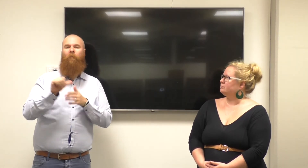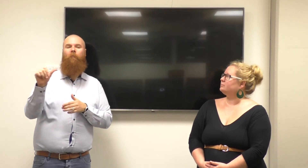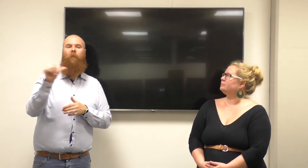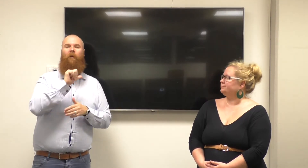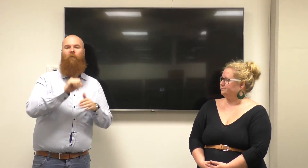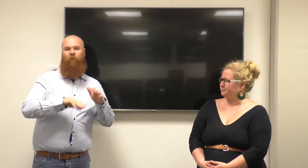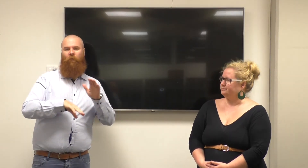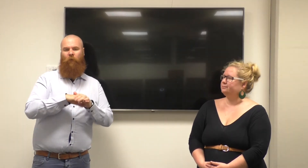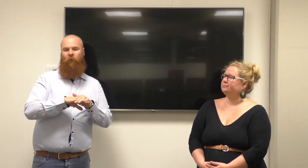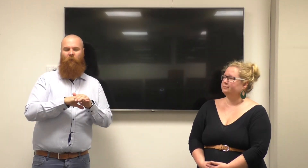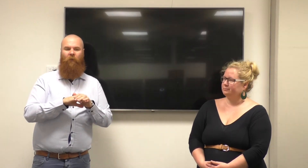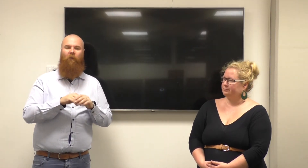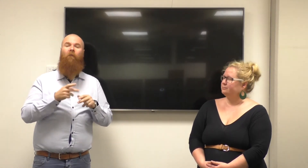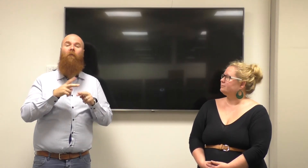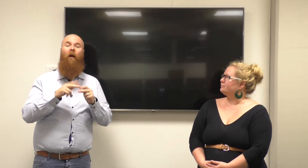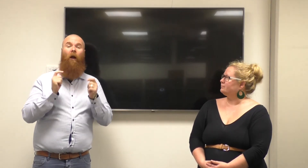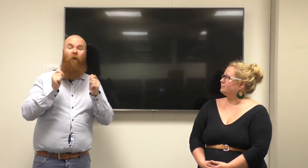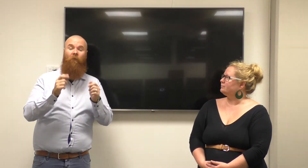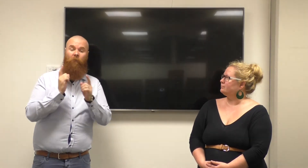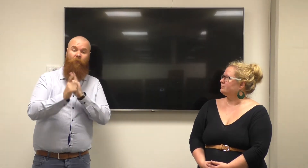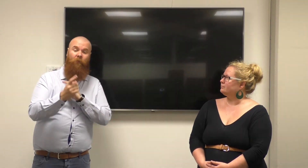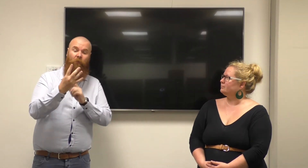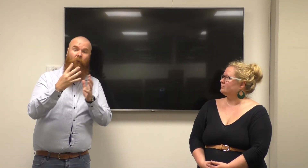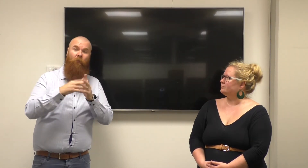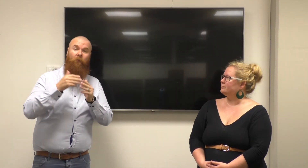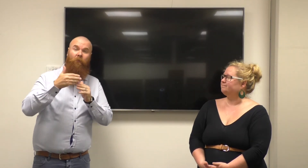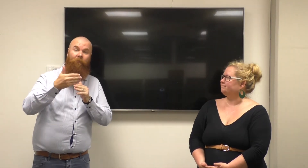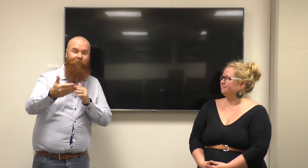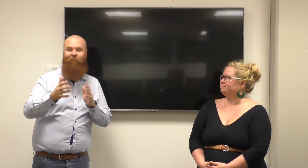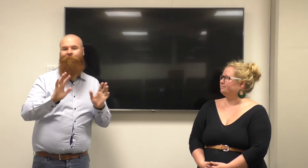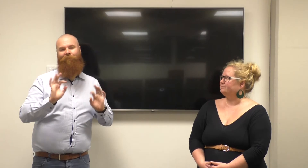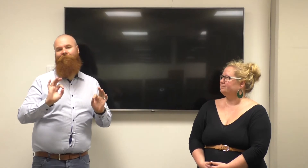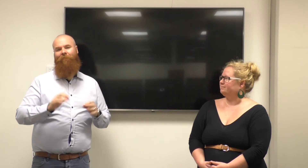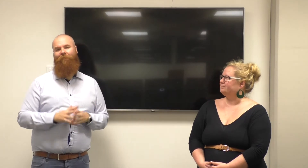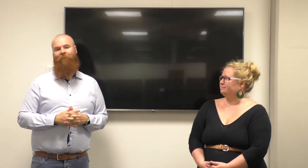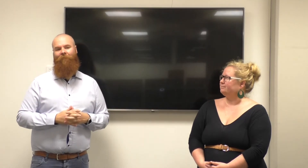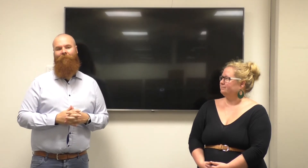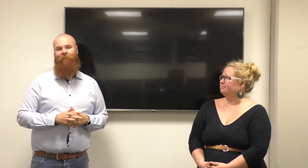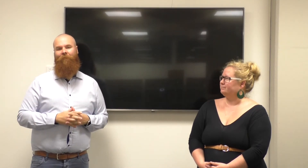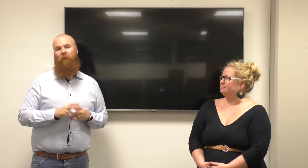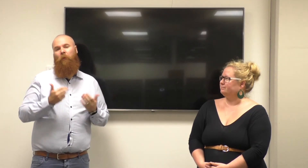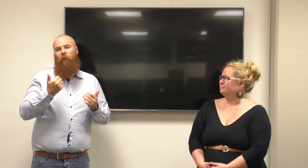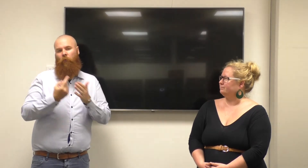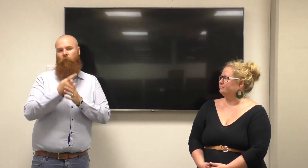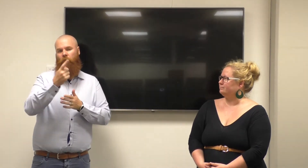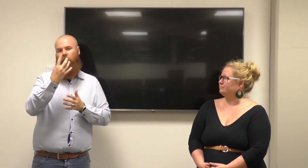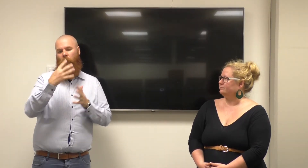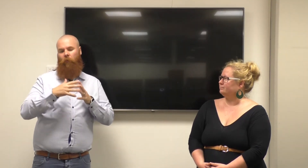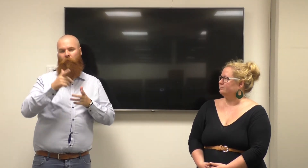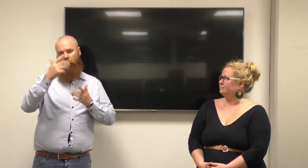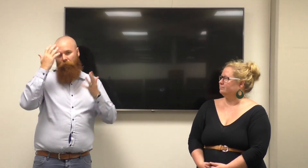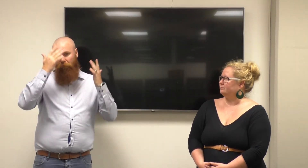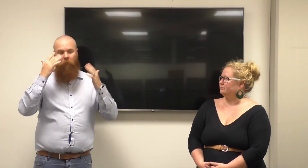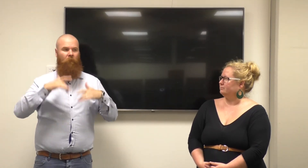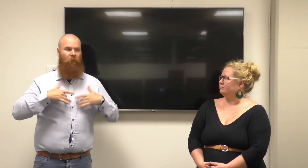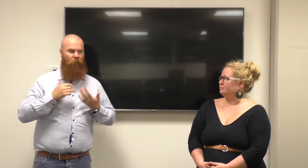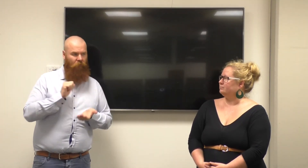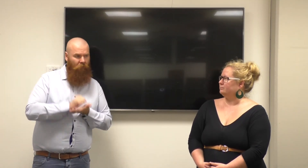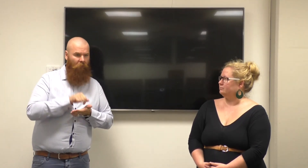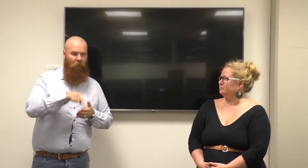to withdraw, and you'll get your money back if you feel the course isn't for you. But after that 4-week period is over, then you won't be able to do that. So you've got